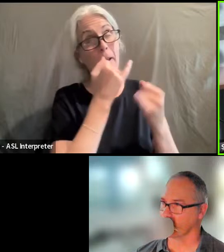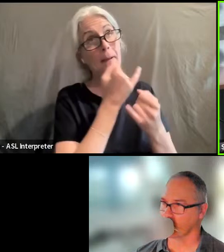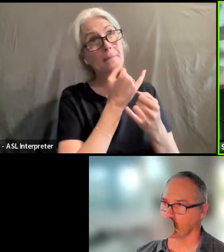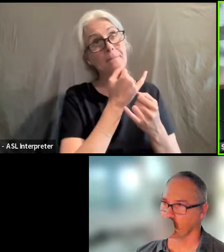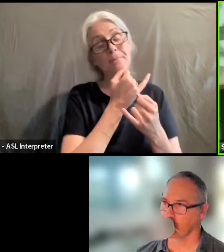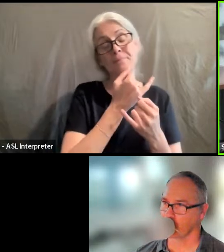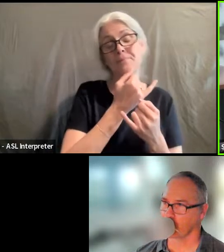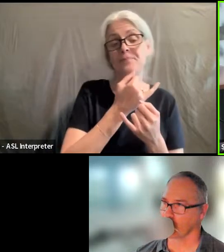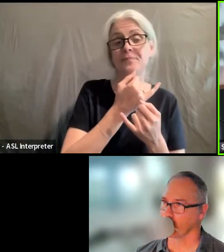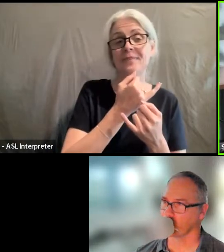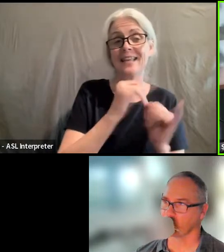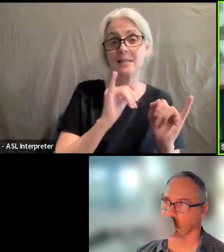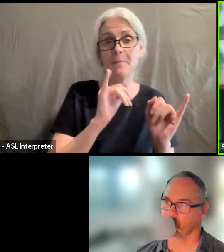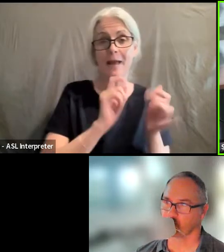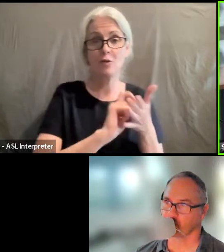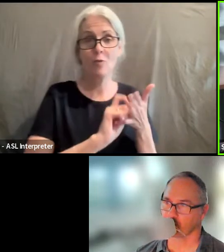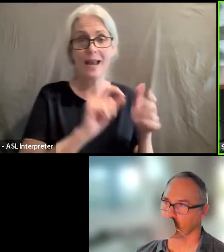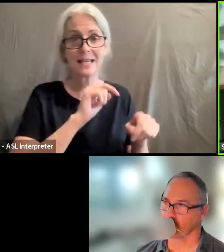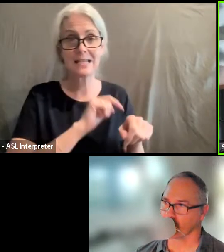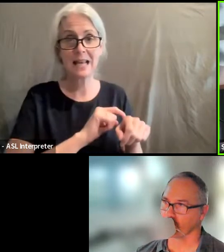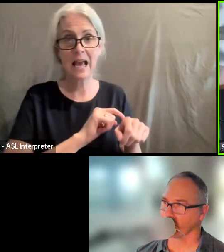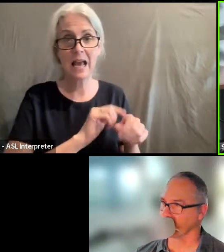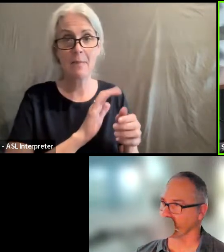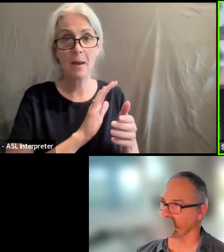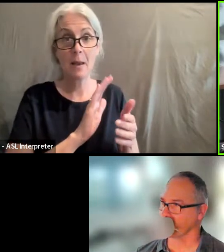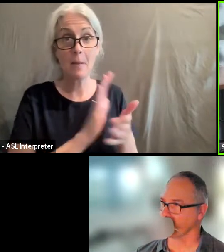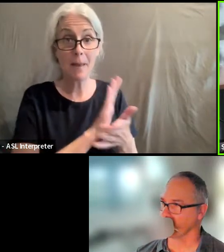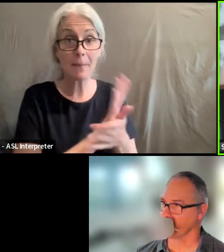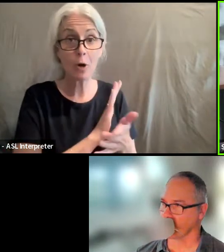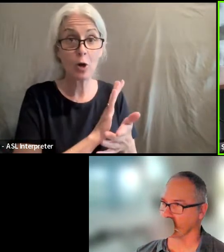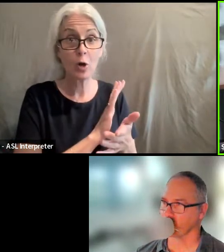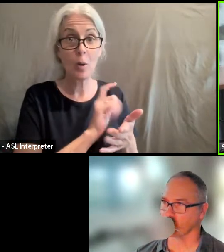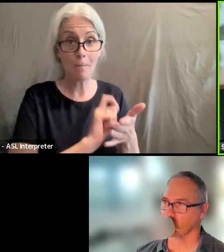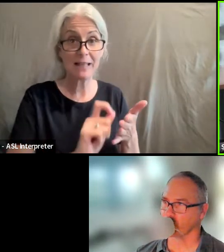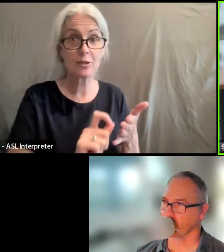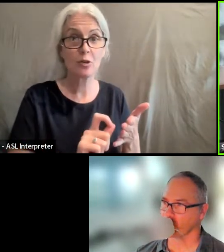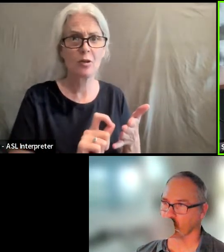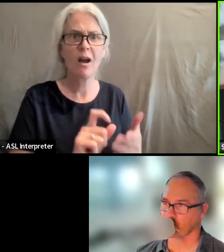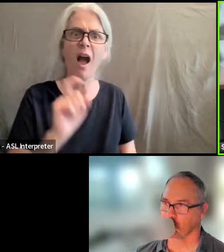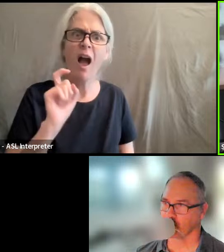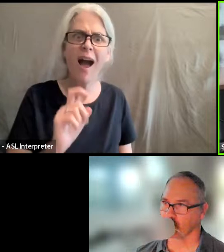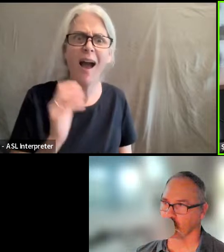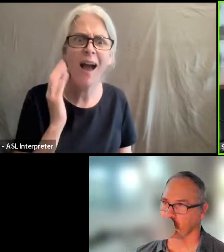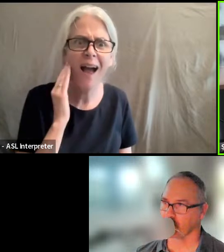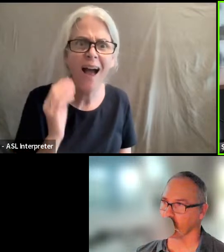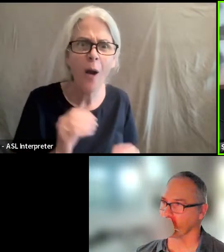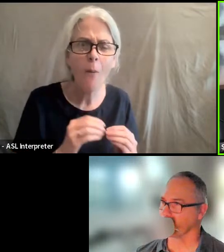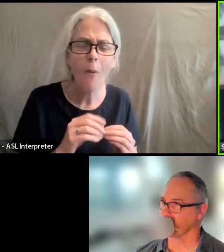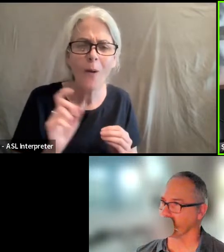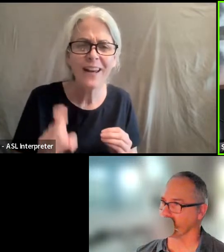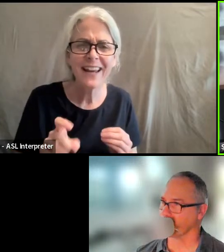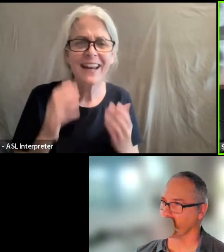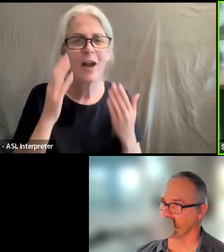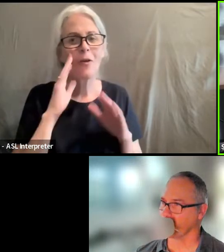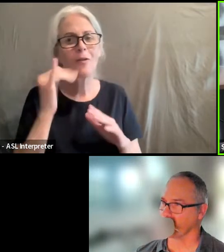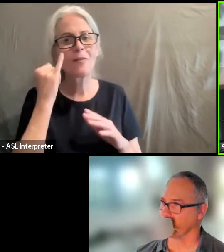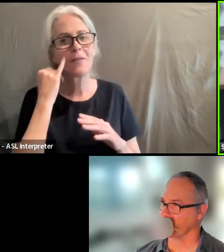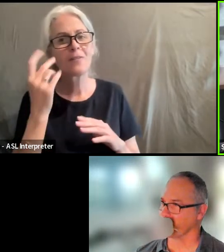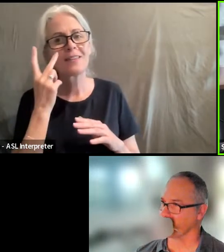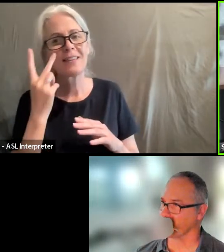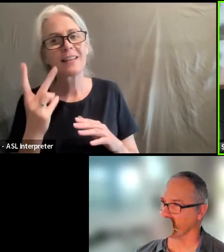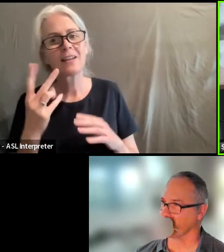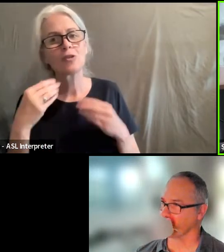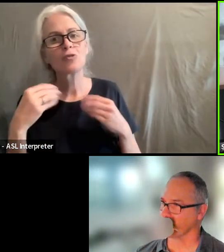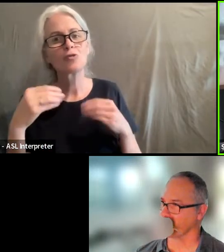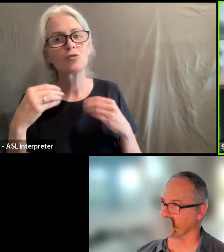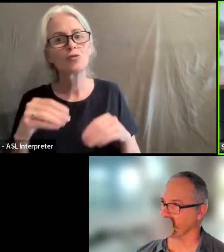and they were writing on pencil and paper. And I was like, we need more of this. There's this, I don't know if you guys have seen it. There's a store on